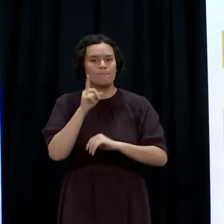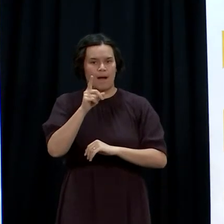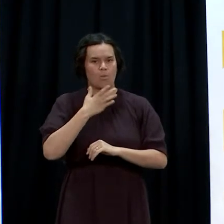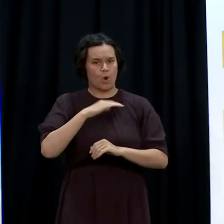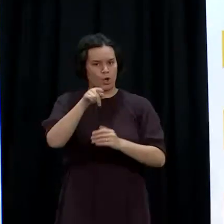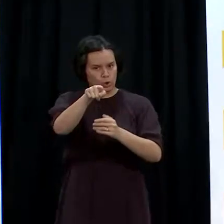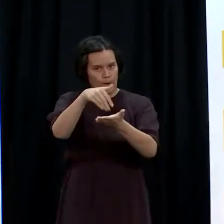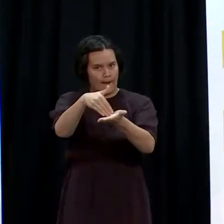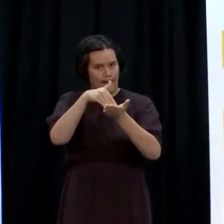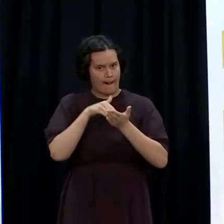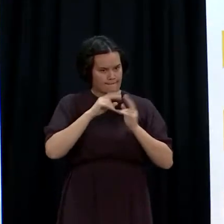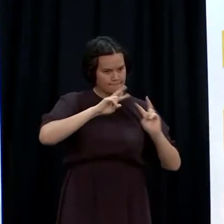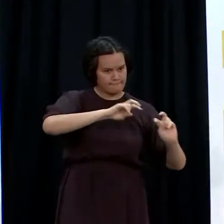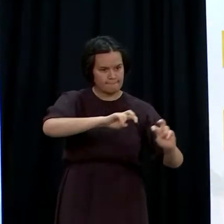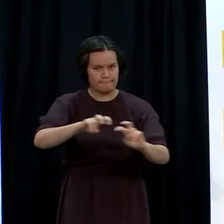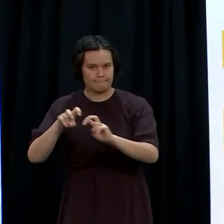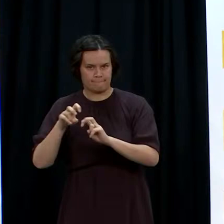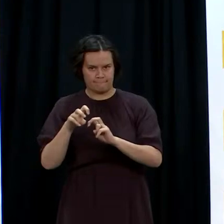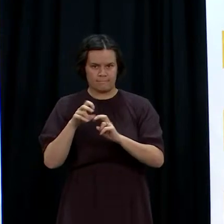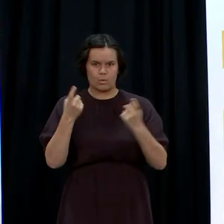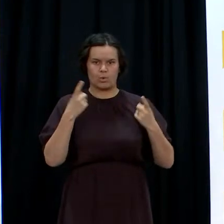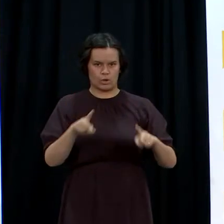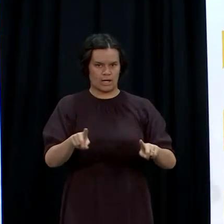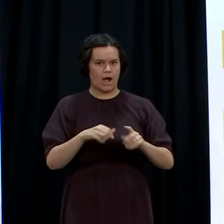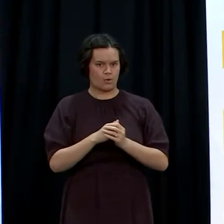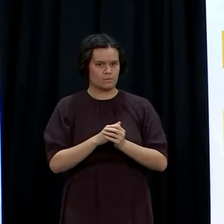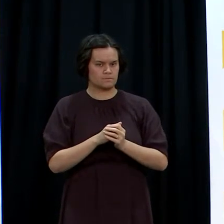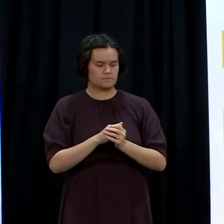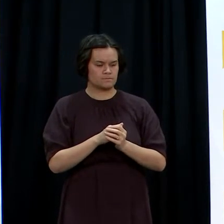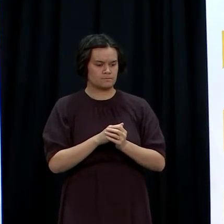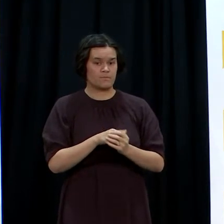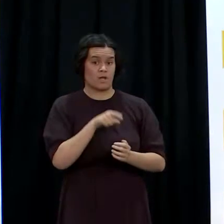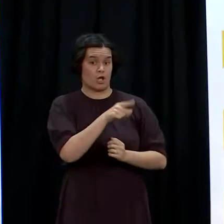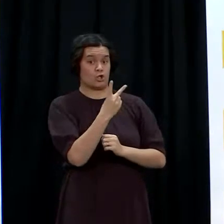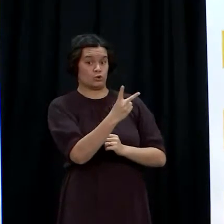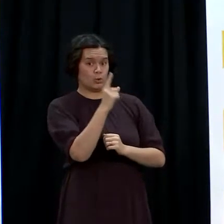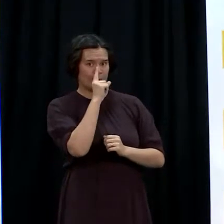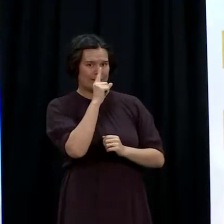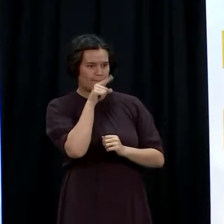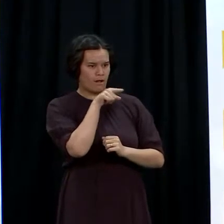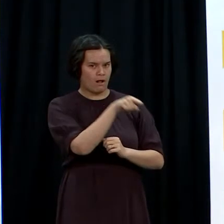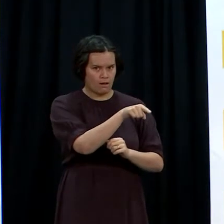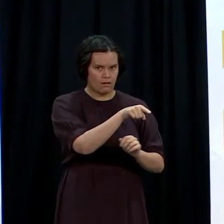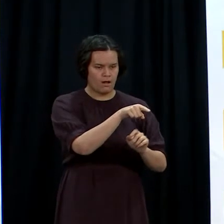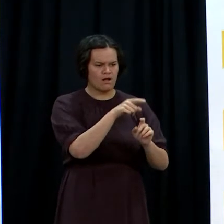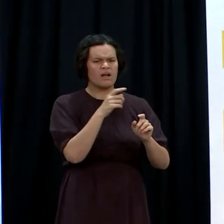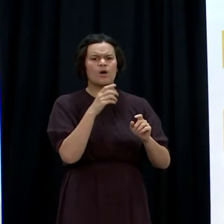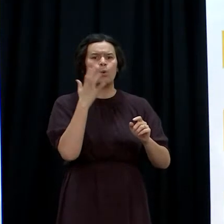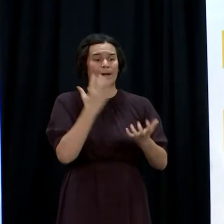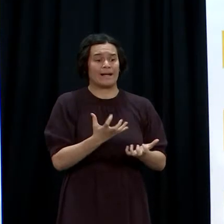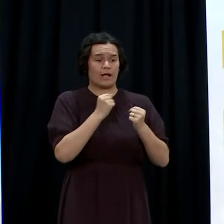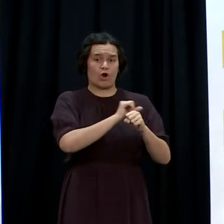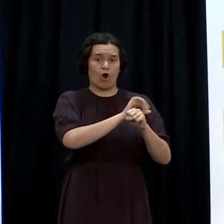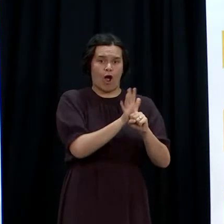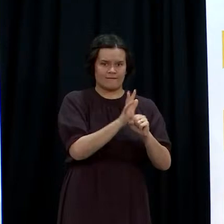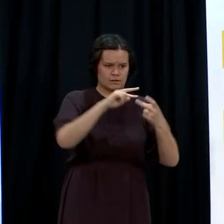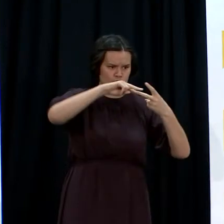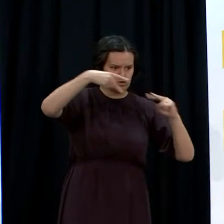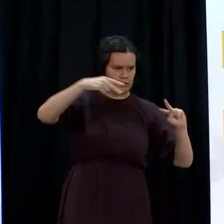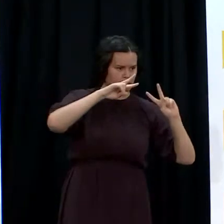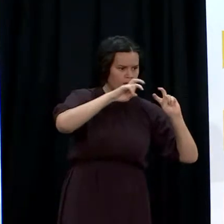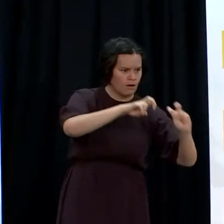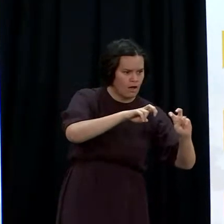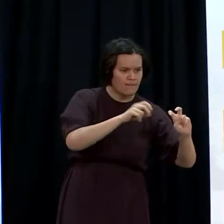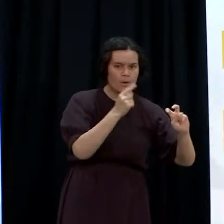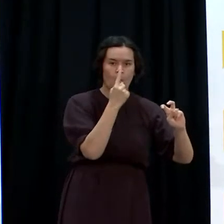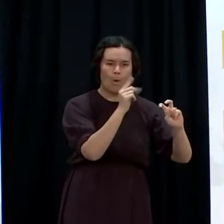difference in their genomic sequence from the other cases they're associated with, and we are trying to rule out whether there is a person in